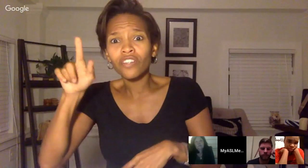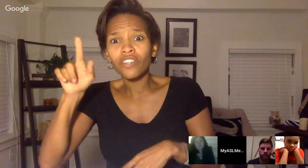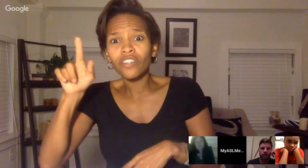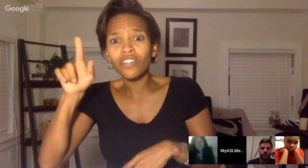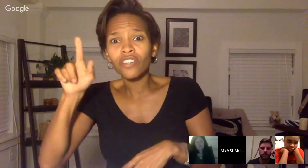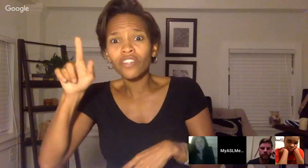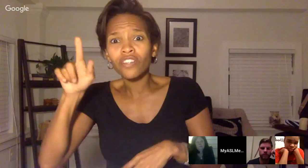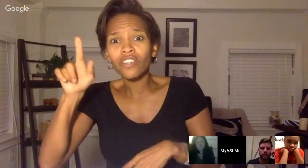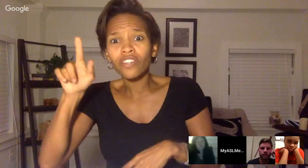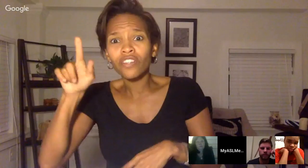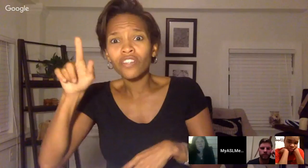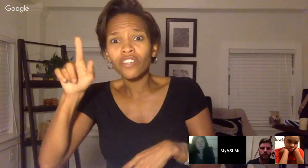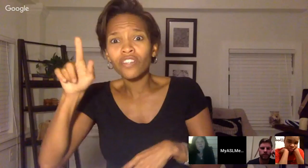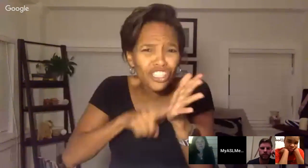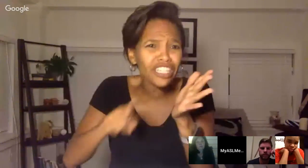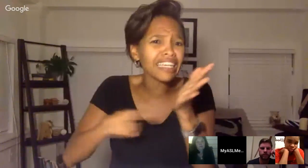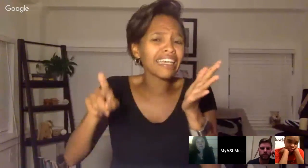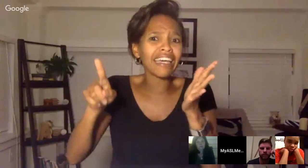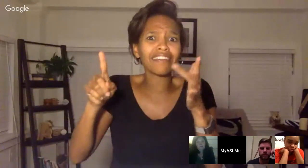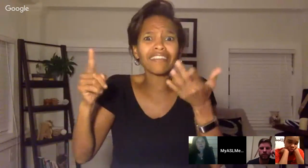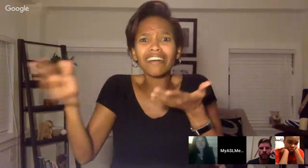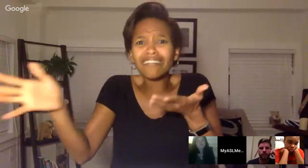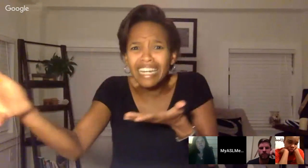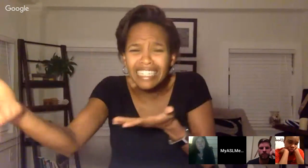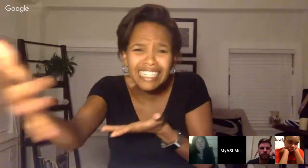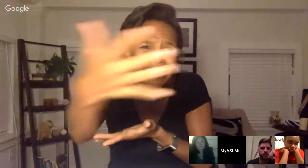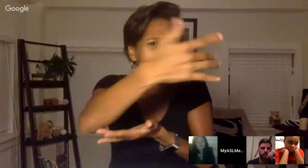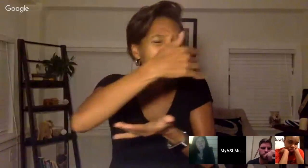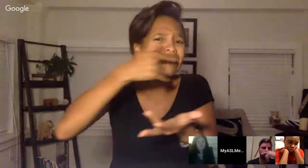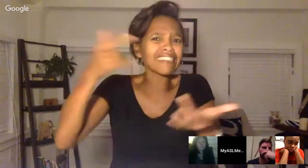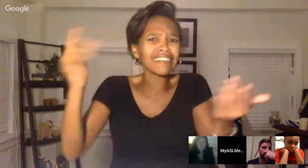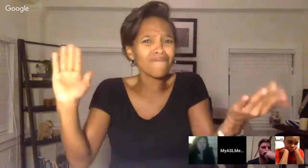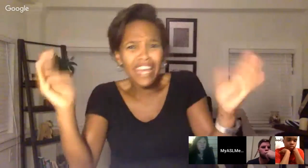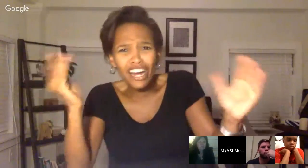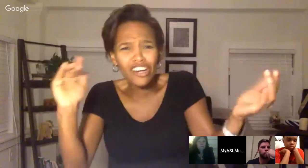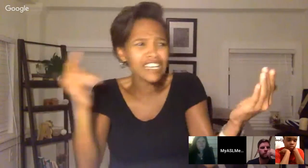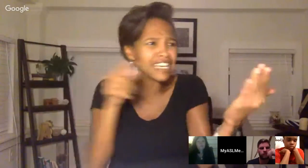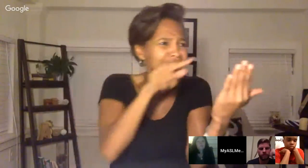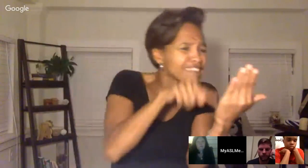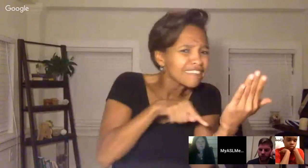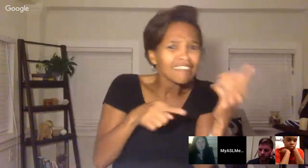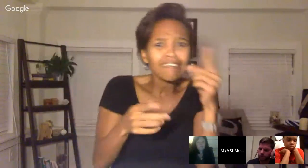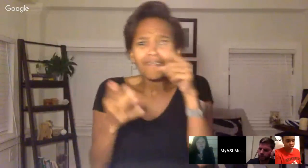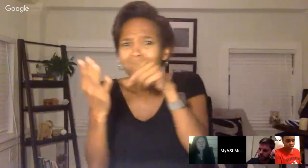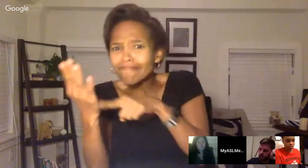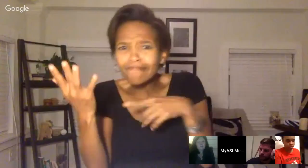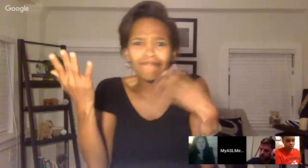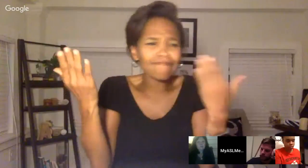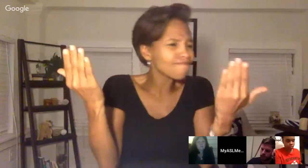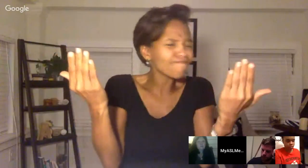which I've been researching and collecting and comparing